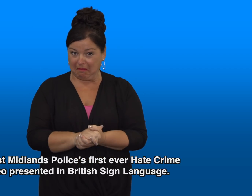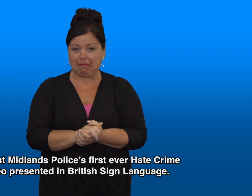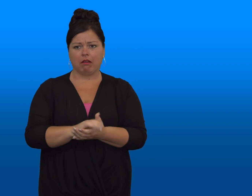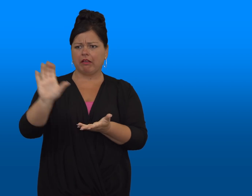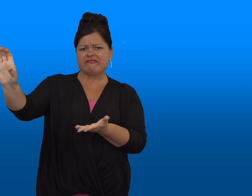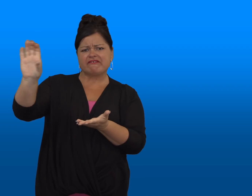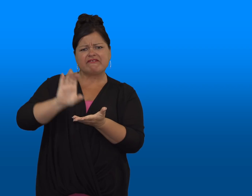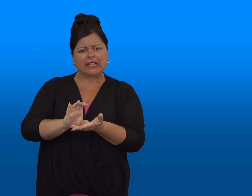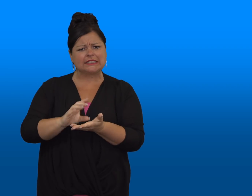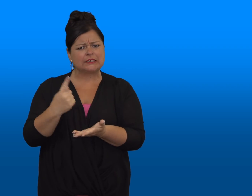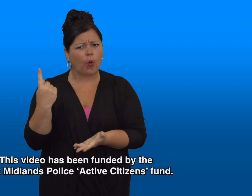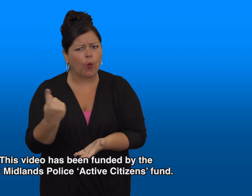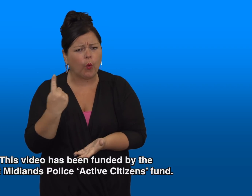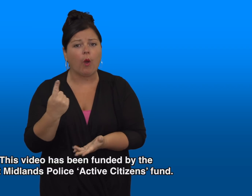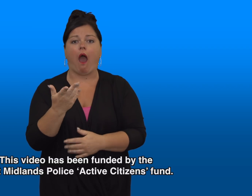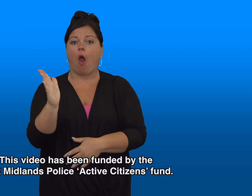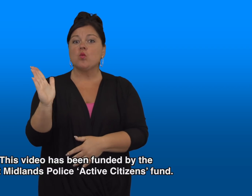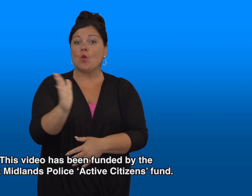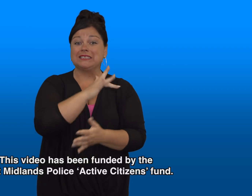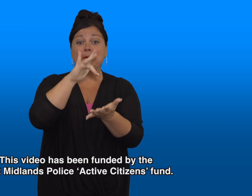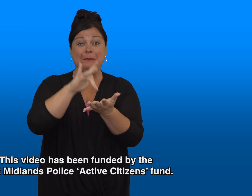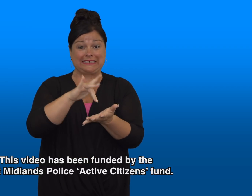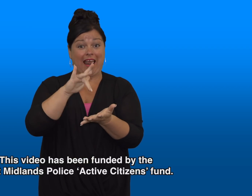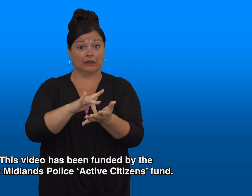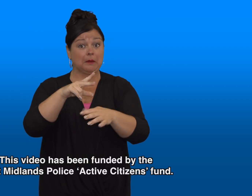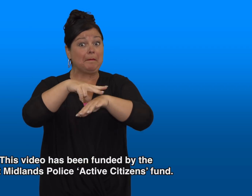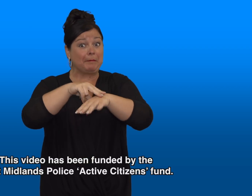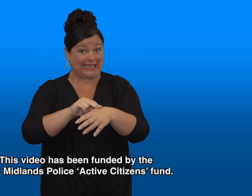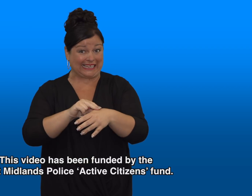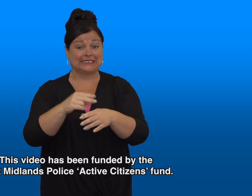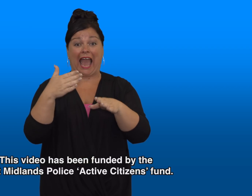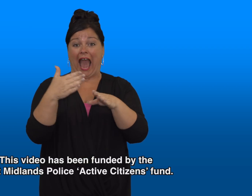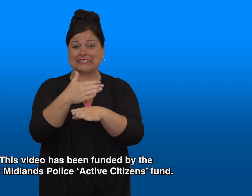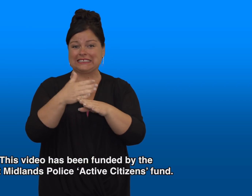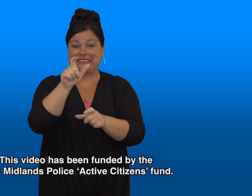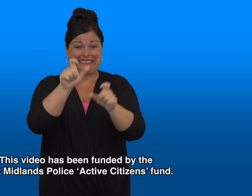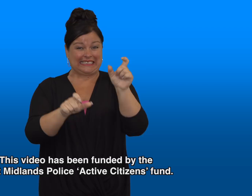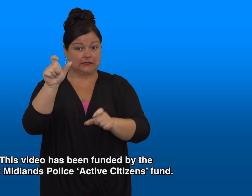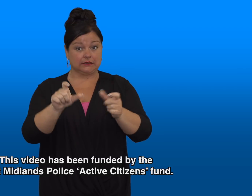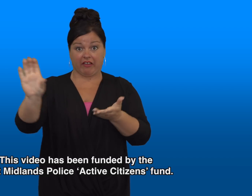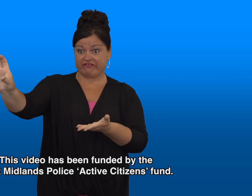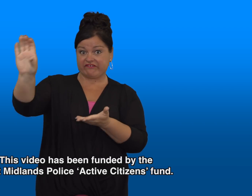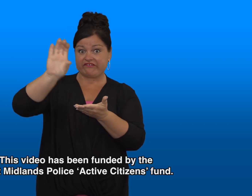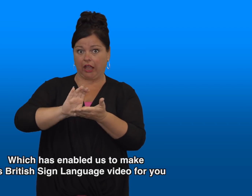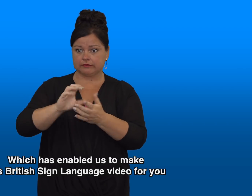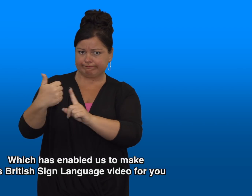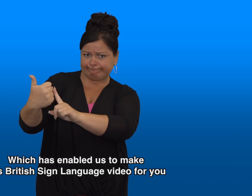Language. This video has been funded by the West Midlands Police Active Citizens Fund, which has